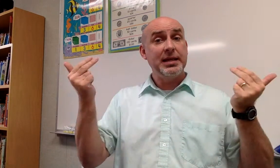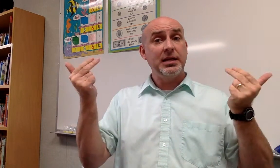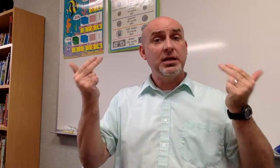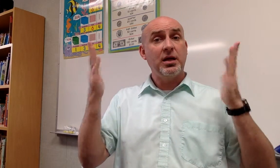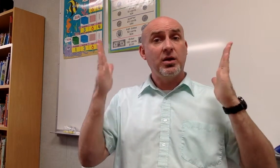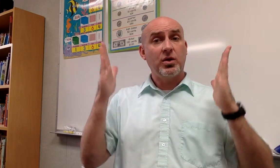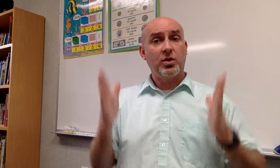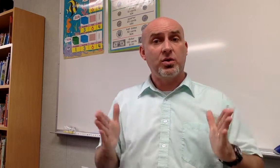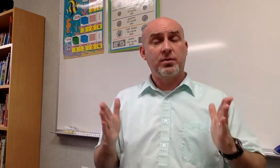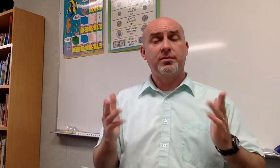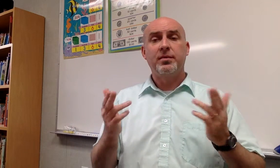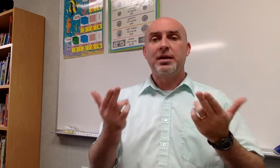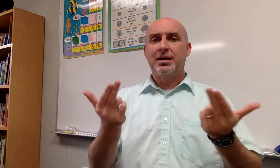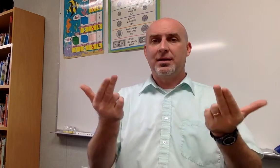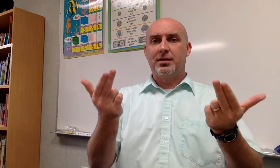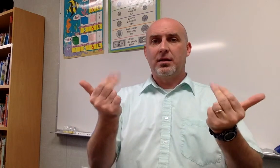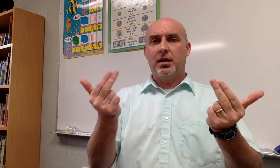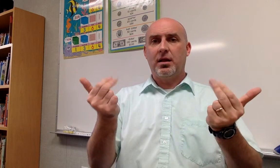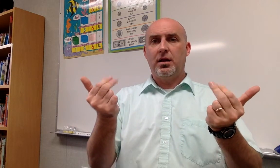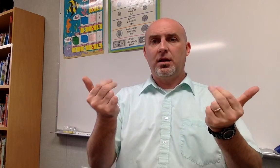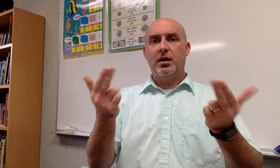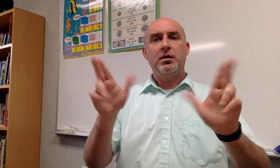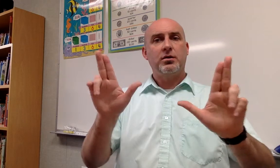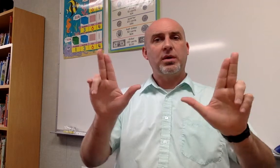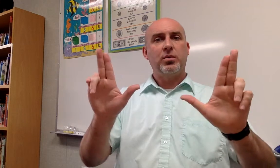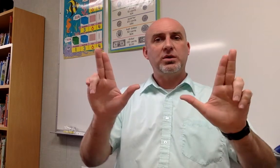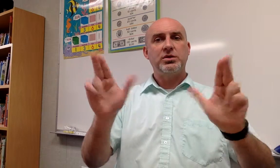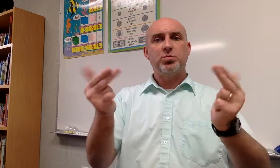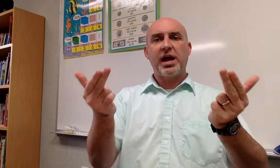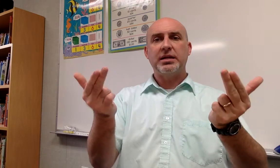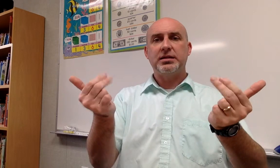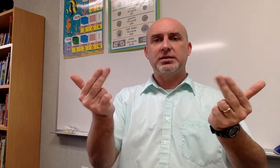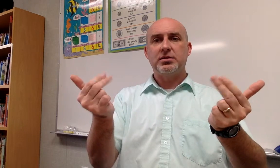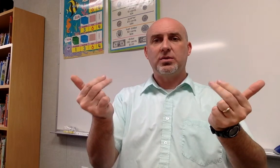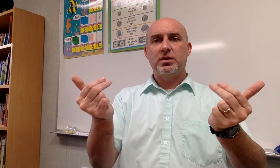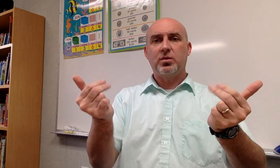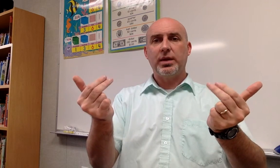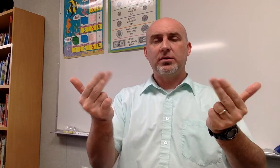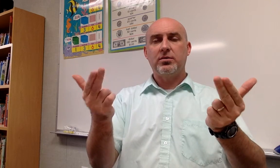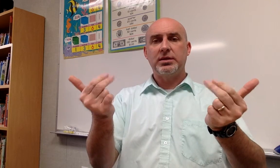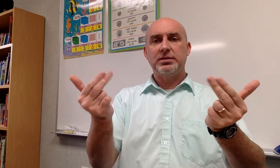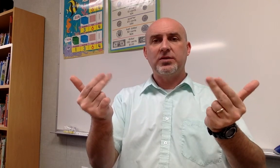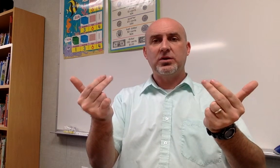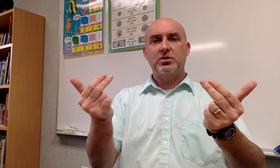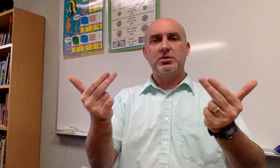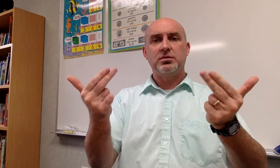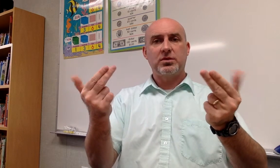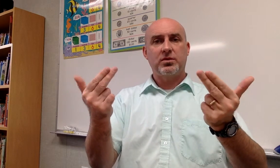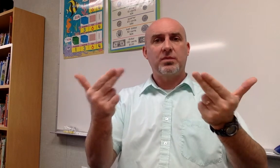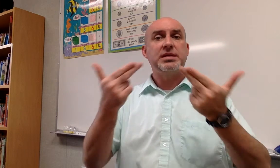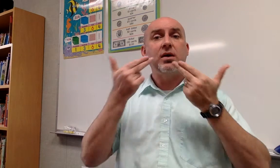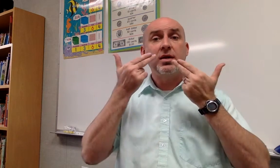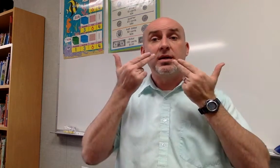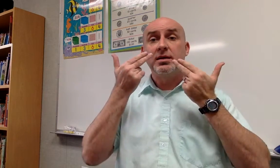Singer. La la la la la. You might want to just practice doing a little wiggle with these fingers with your thumbs out.